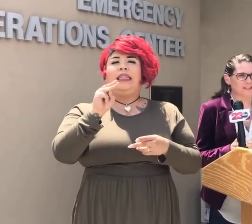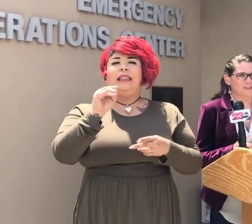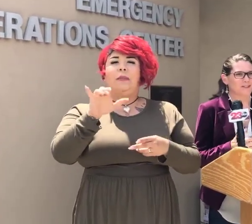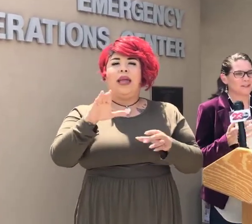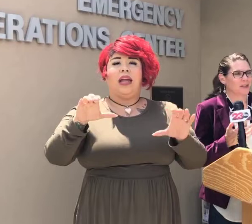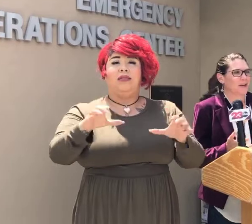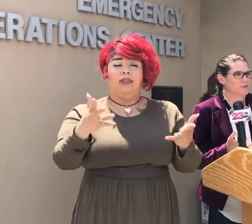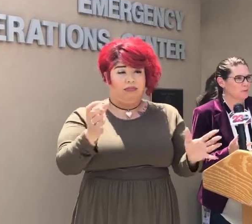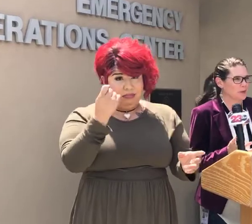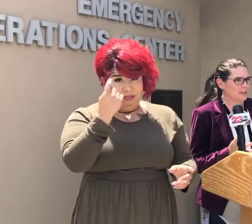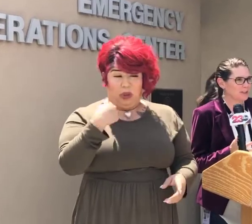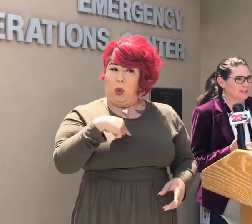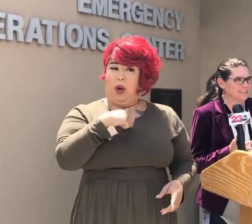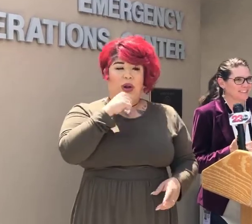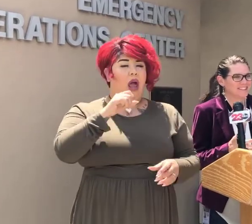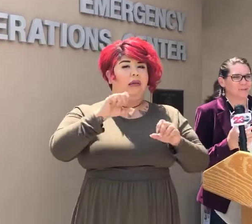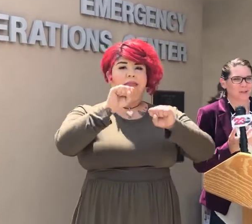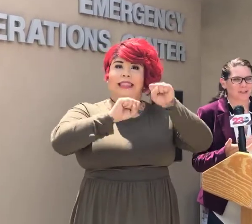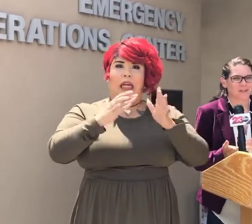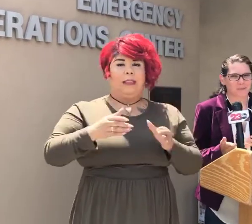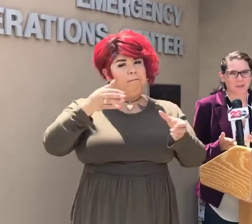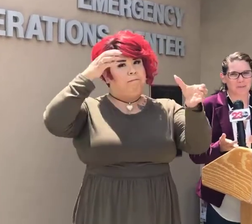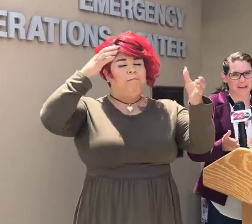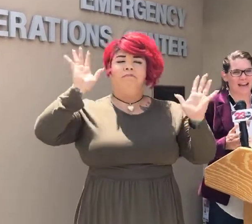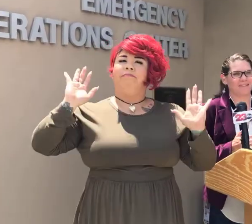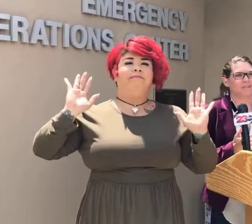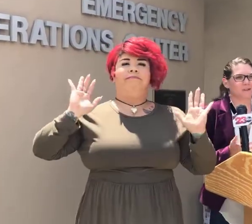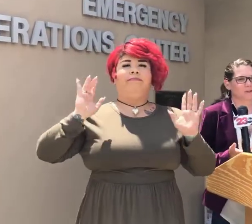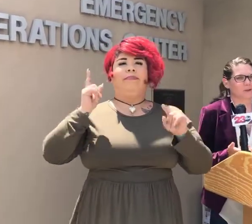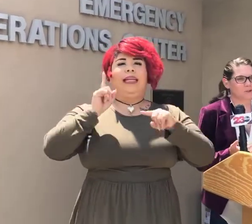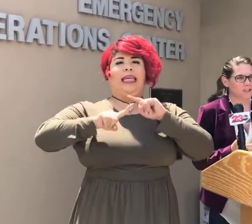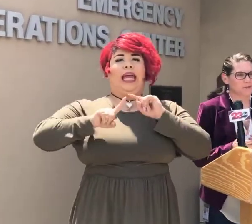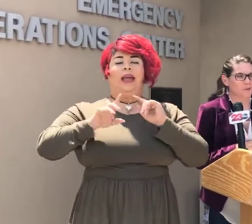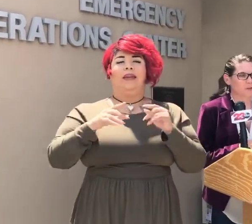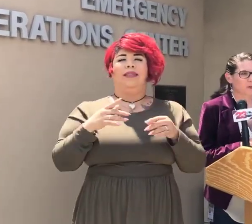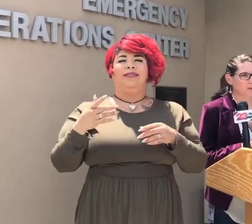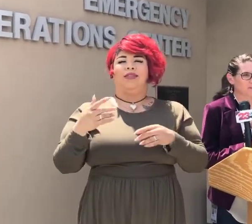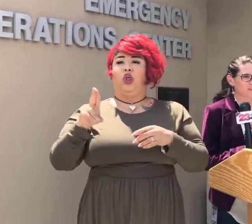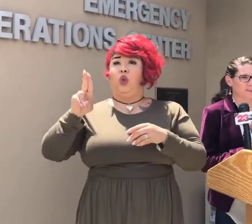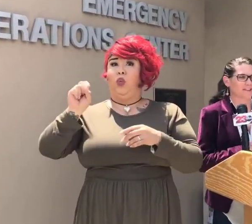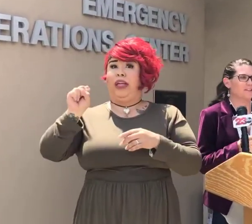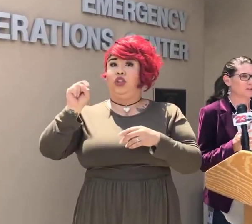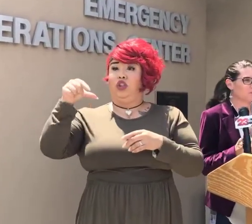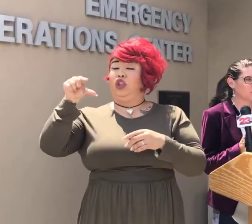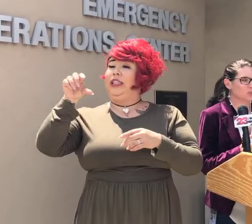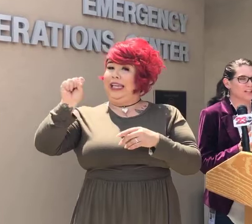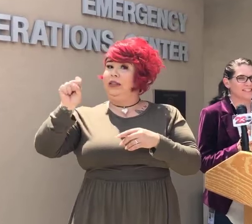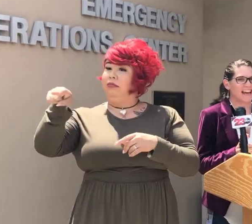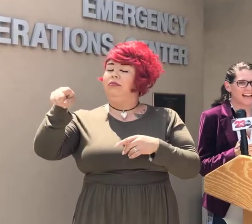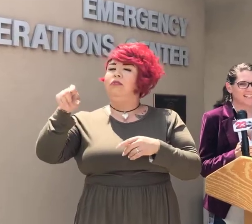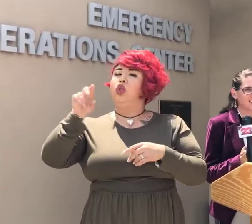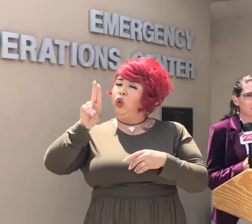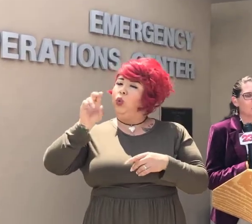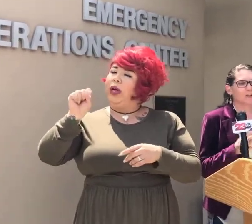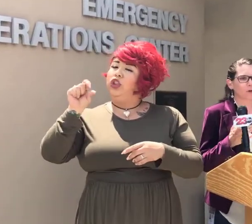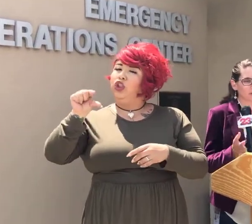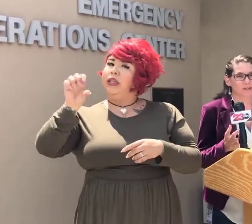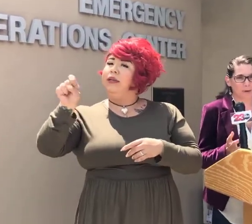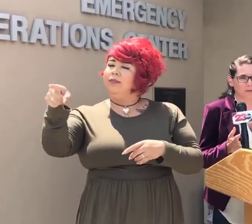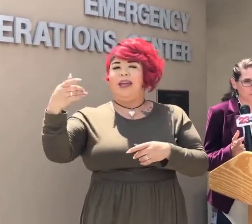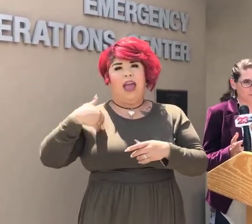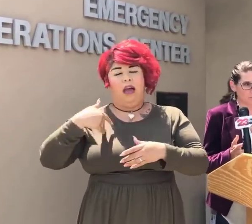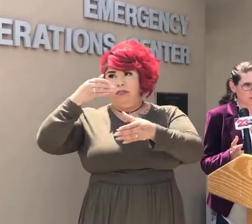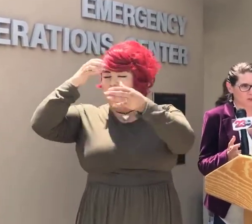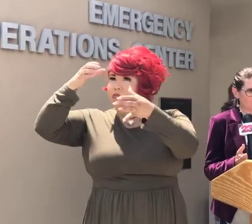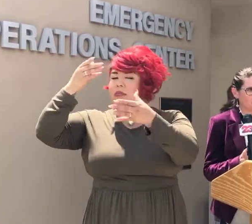not scientists, so we're not going to speak on behalf of the USGS, but we are going to say that the USGS has the